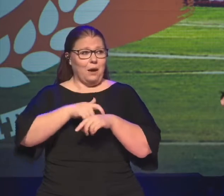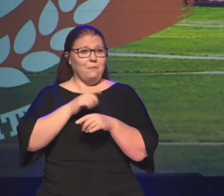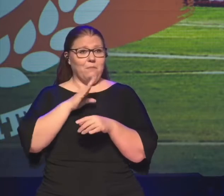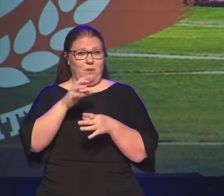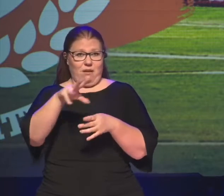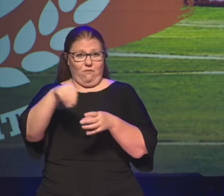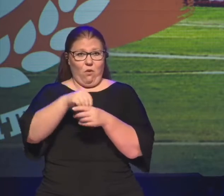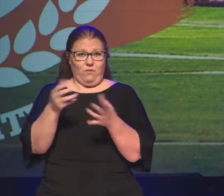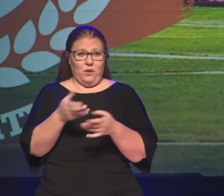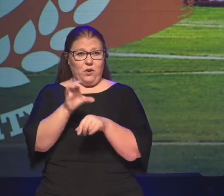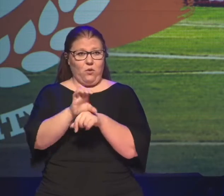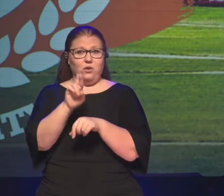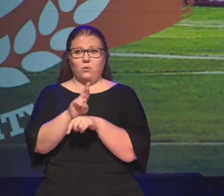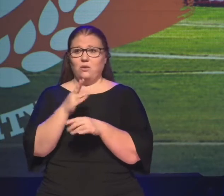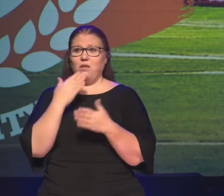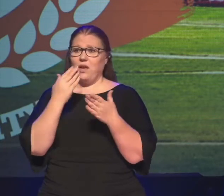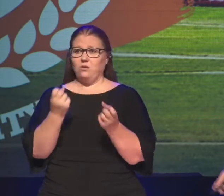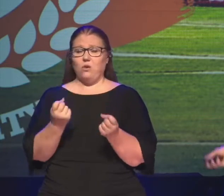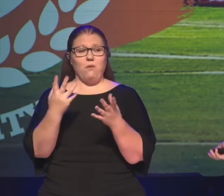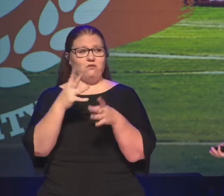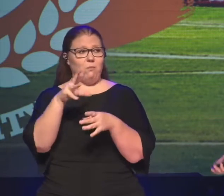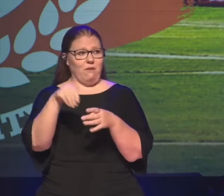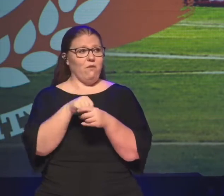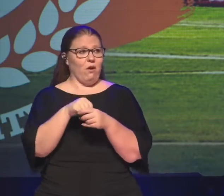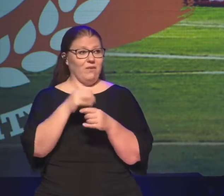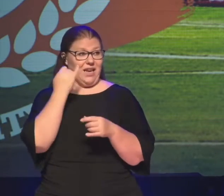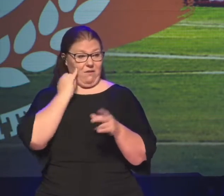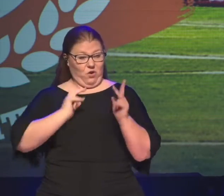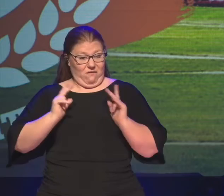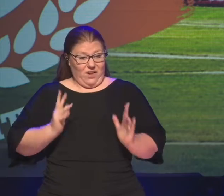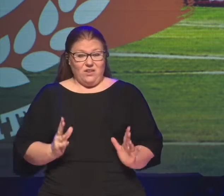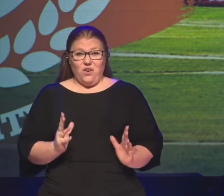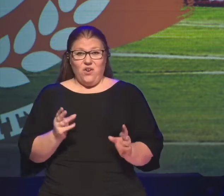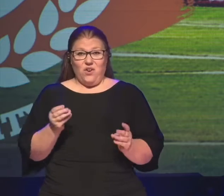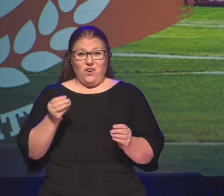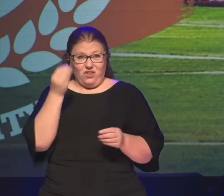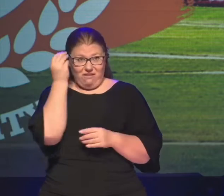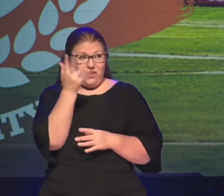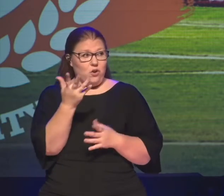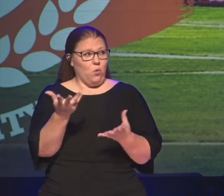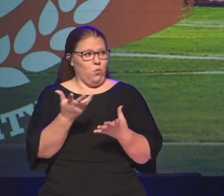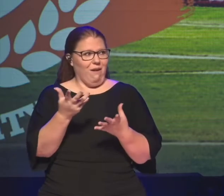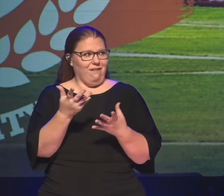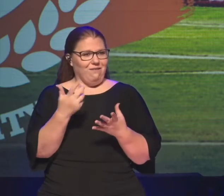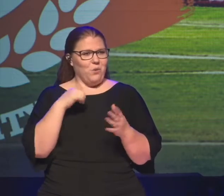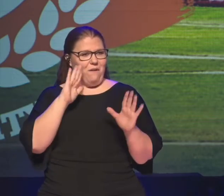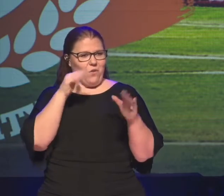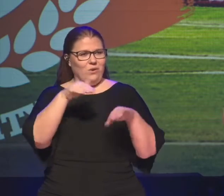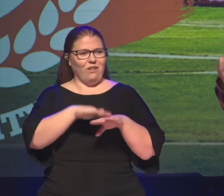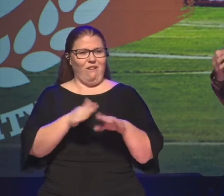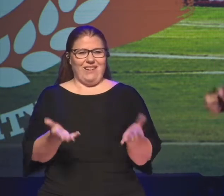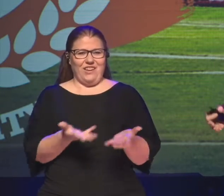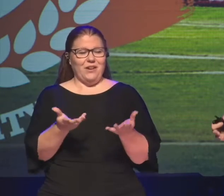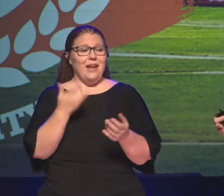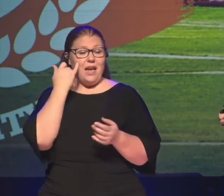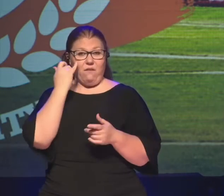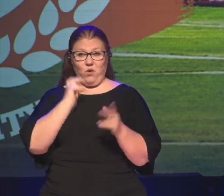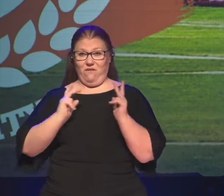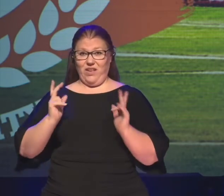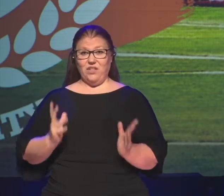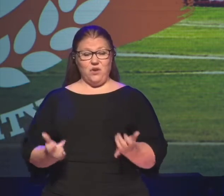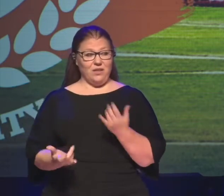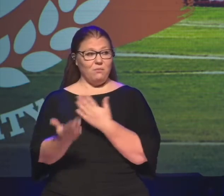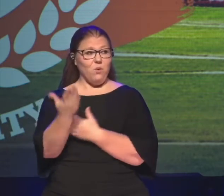I want to thank you so much for being a part of that. And if you're a guest, that just gives you a little hint of what we're about here. So, if you are a guest this